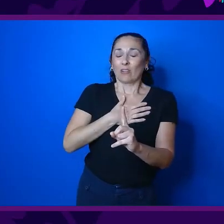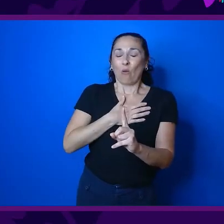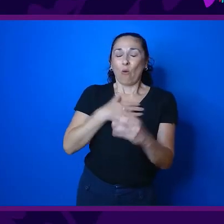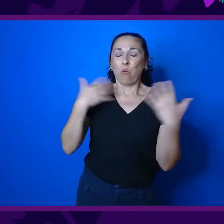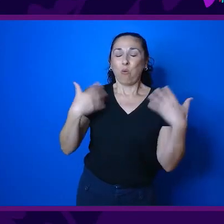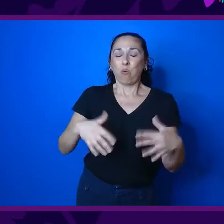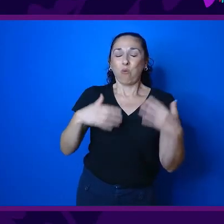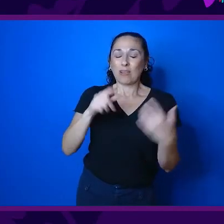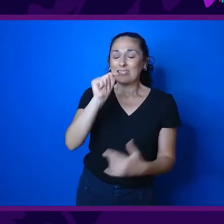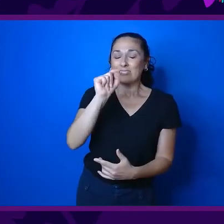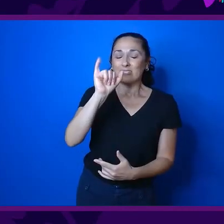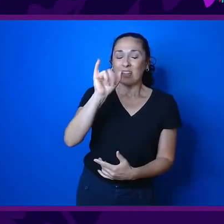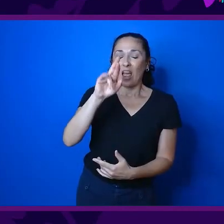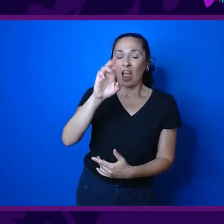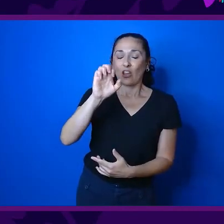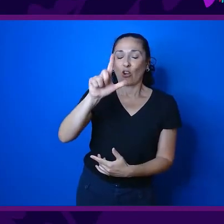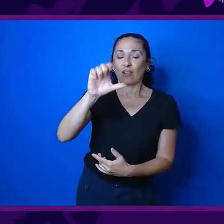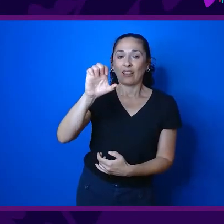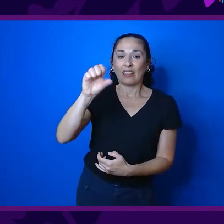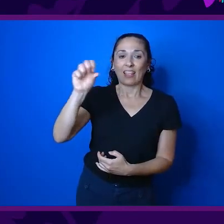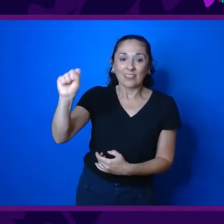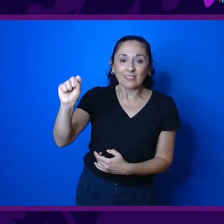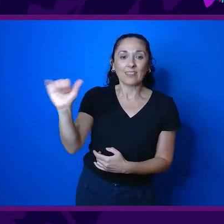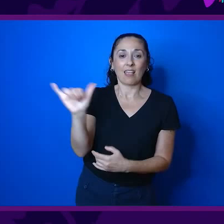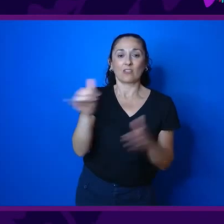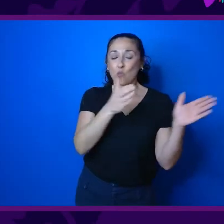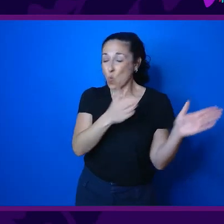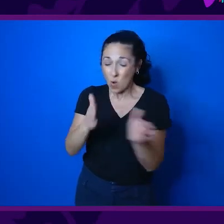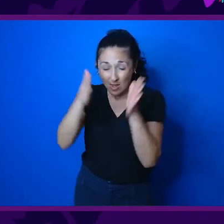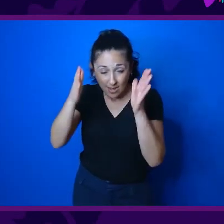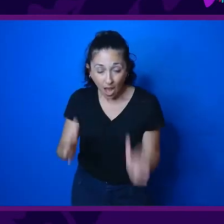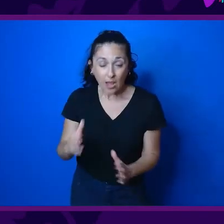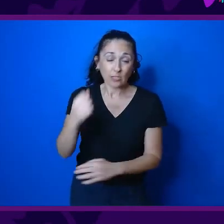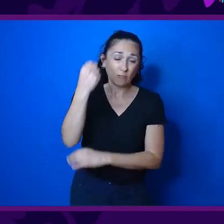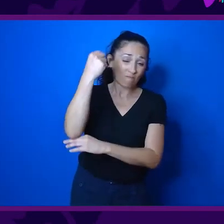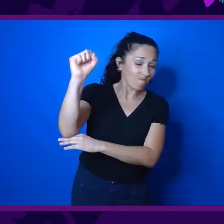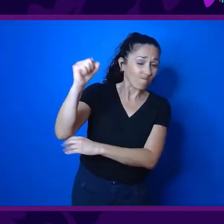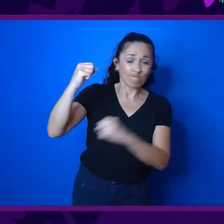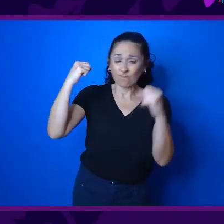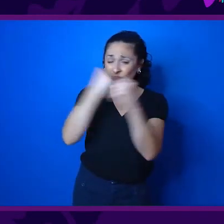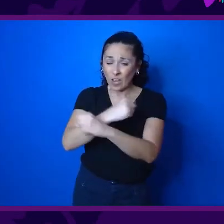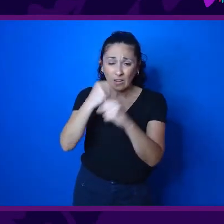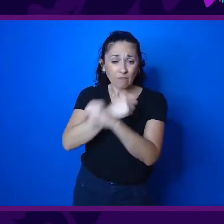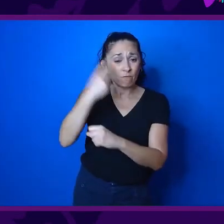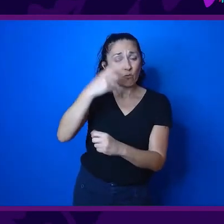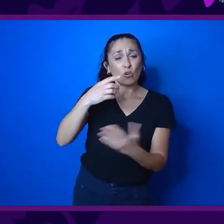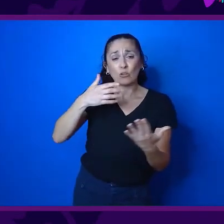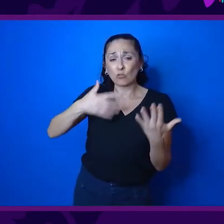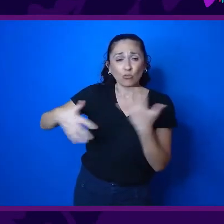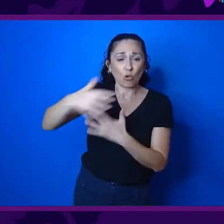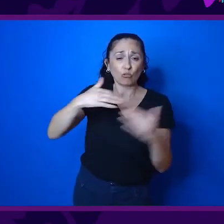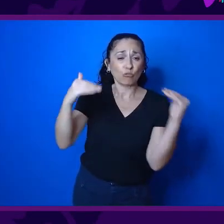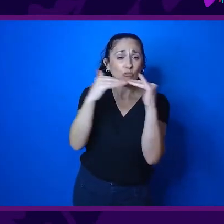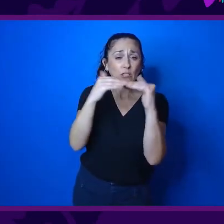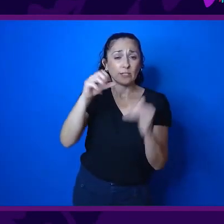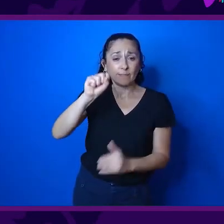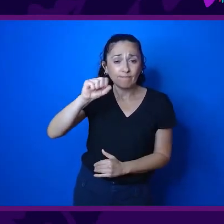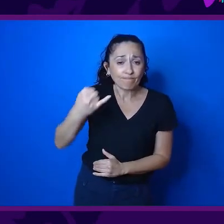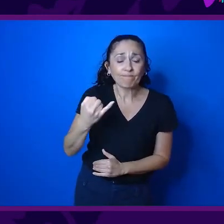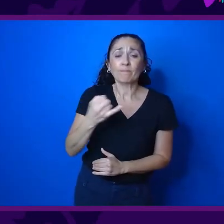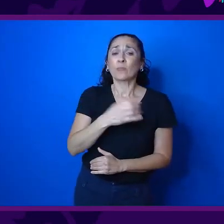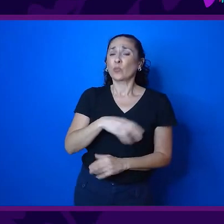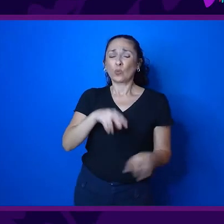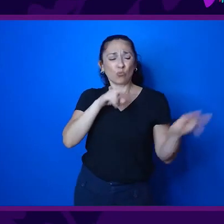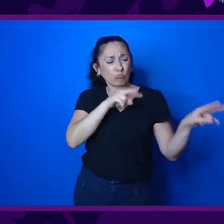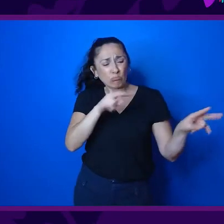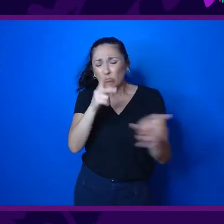an organizer, as somebody who fights for social justice every step of the way, who looks out for others. I